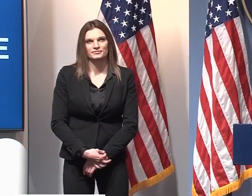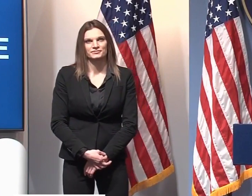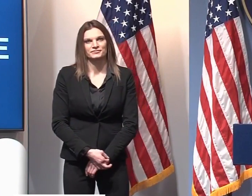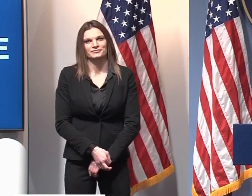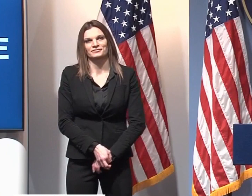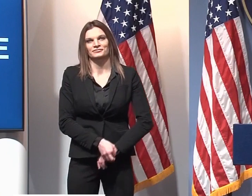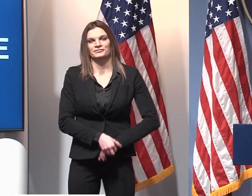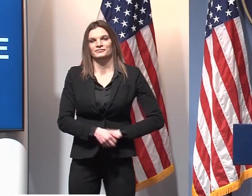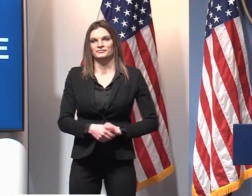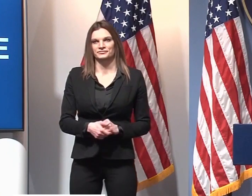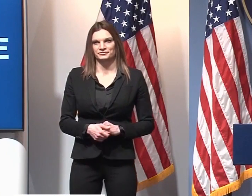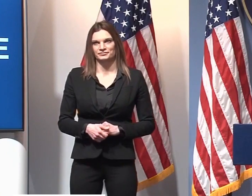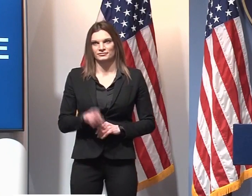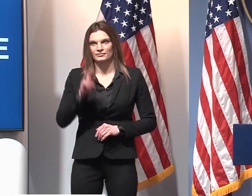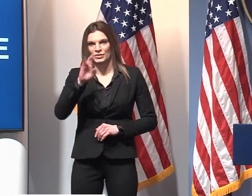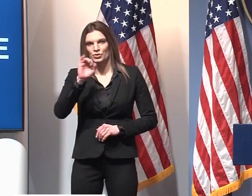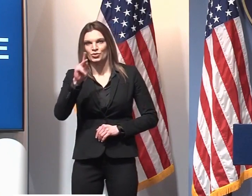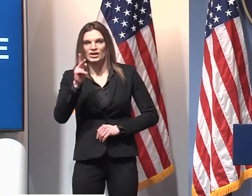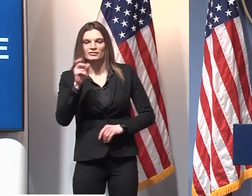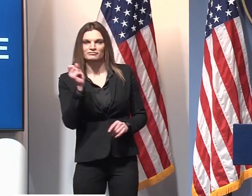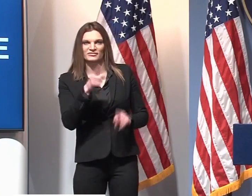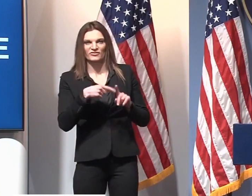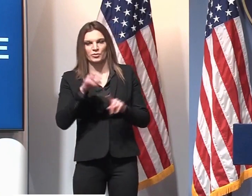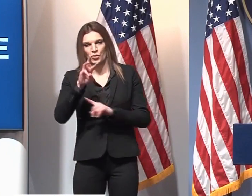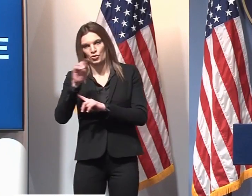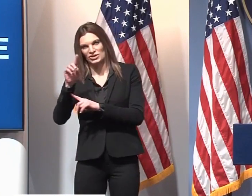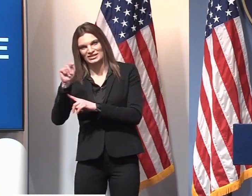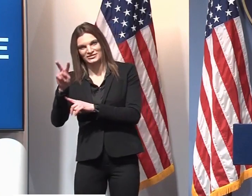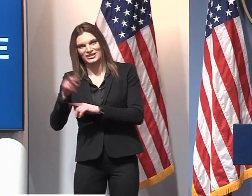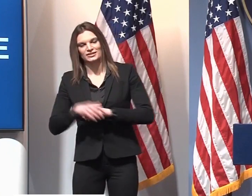We'll turn it over to Rick Albin with Wood TV.